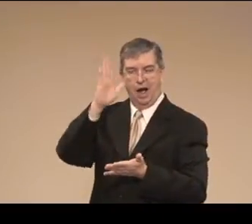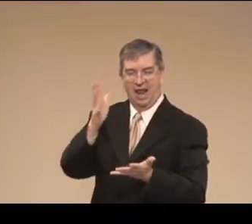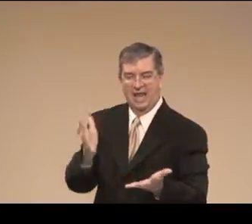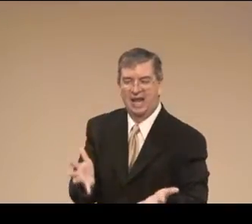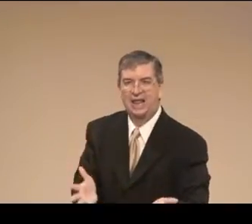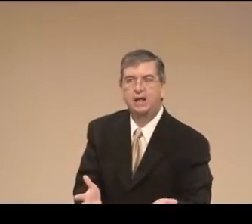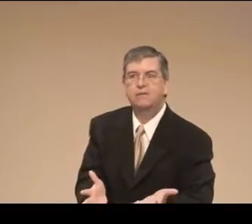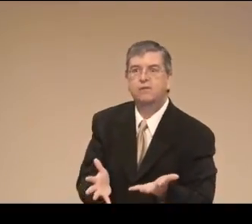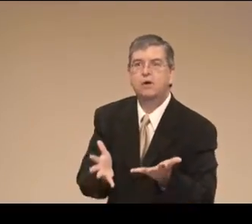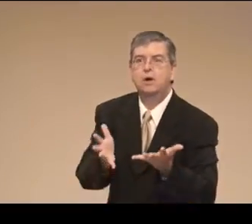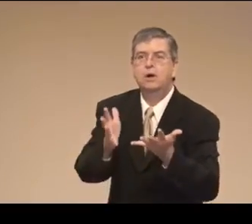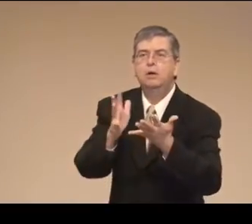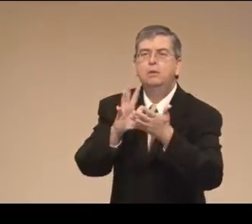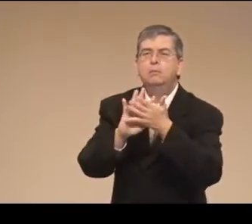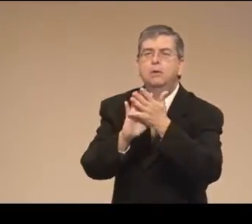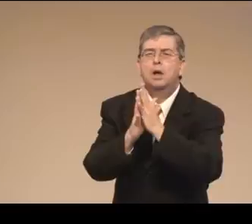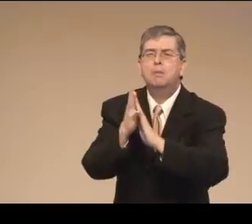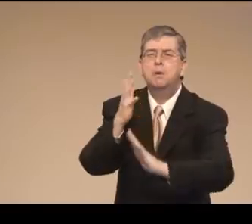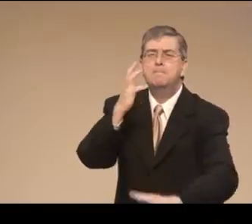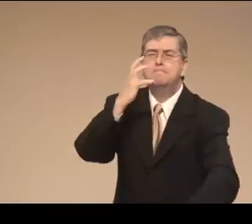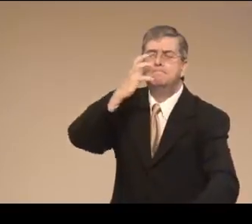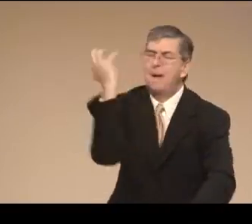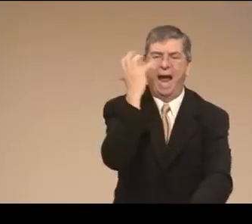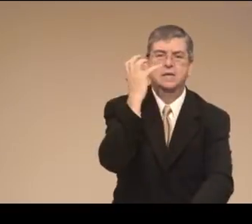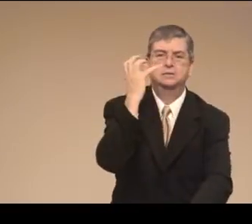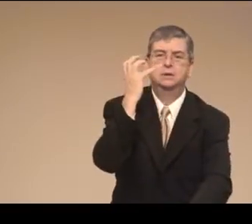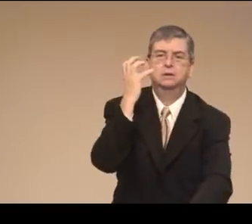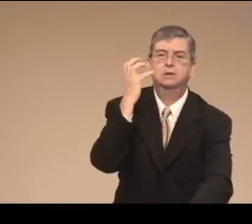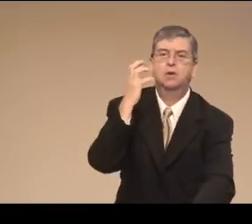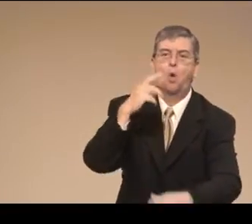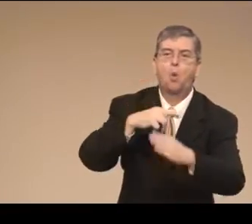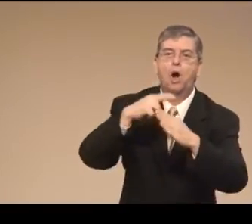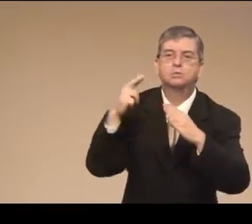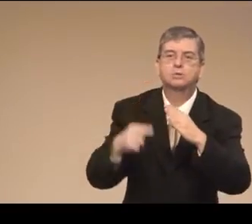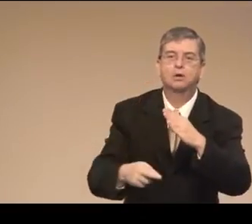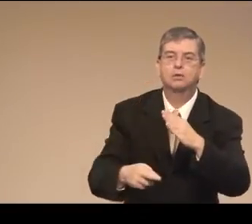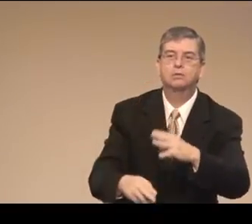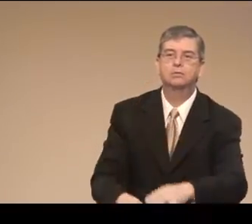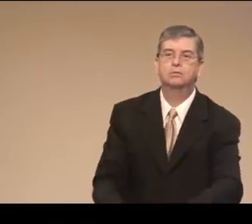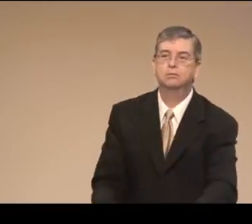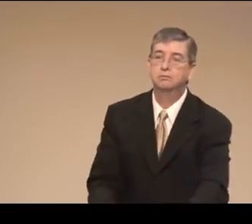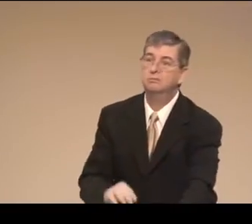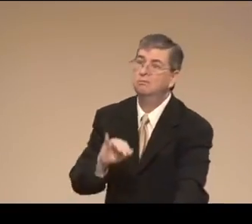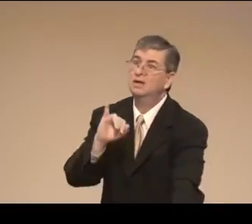I'm weak. Yet God admonishes those. And it's amazing the results.